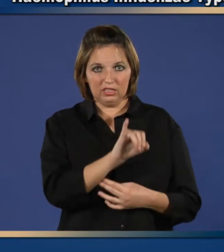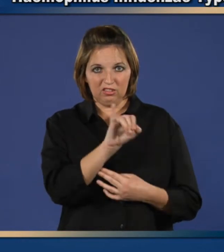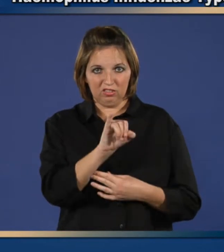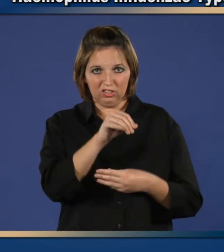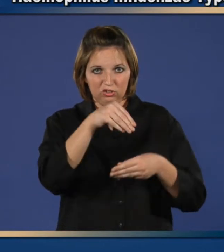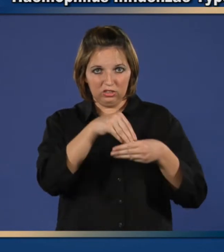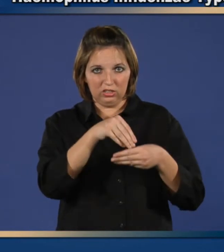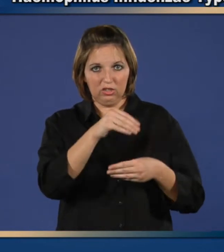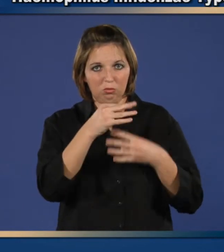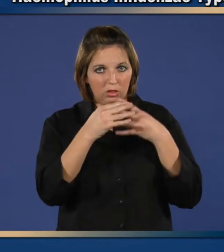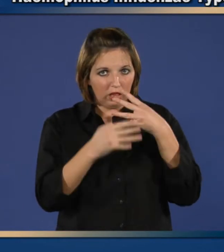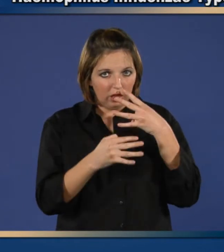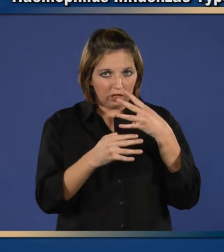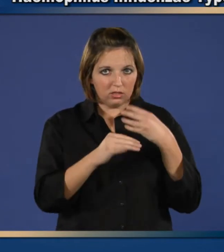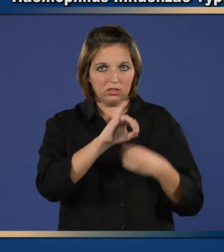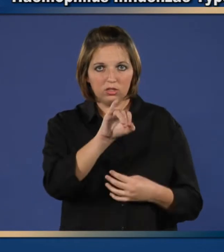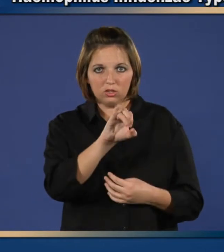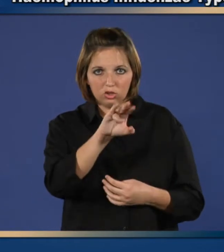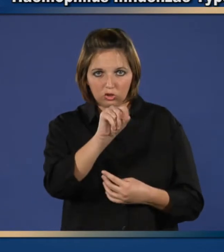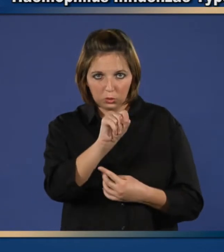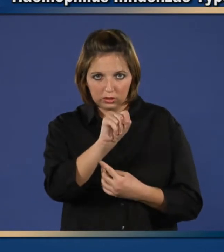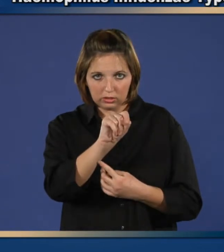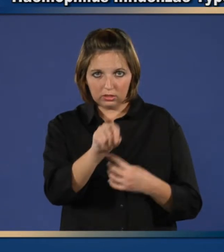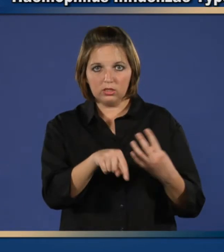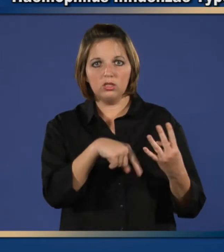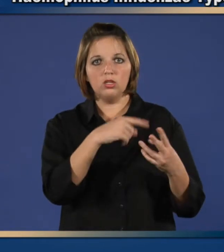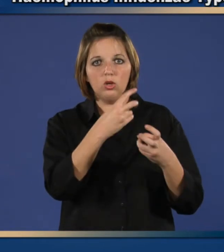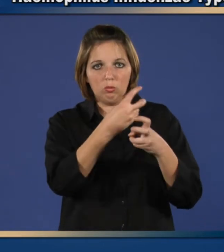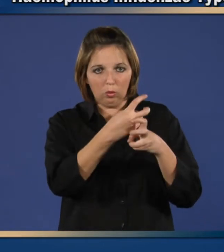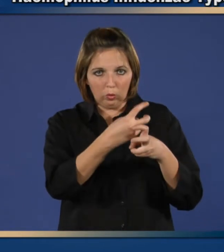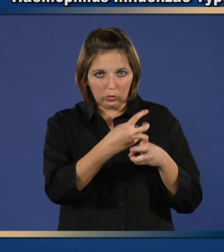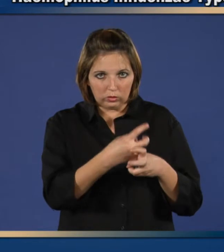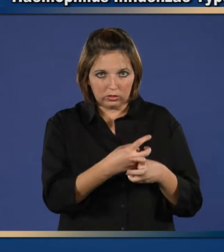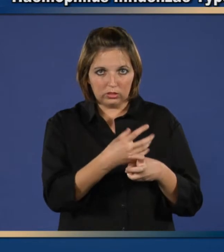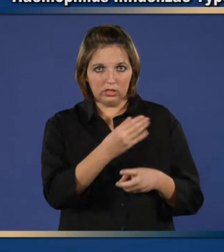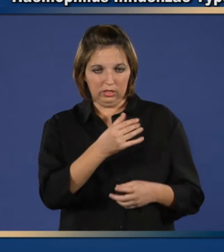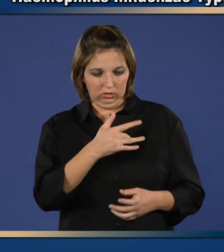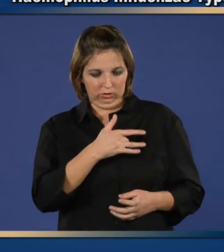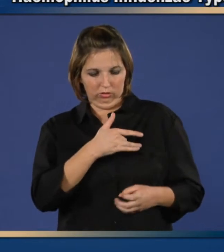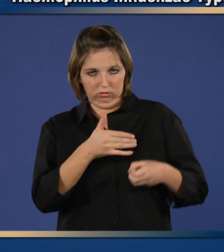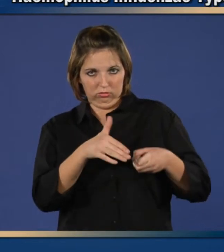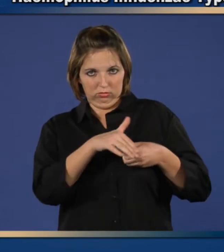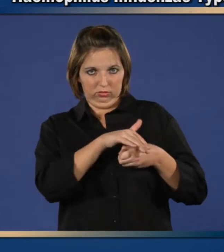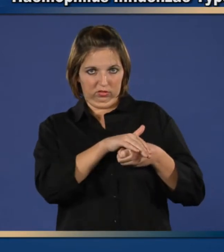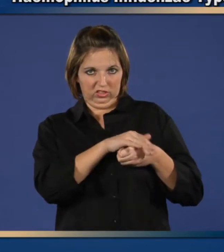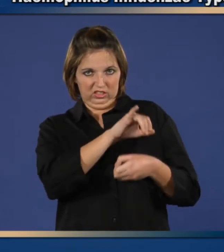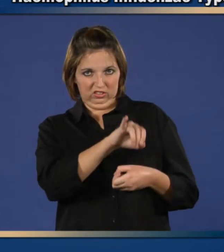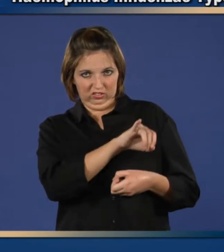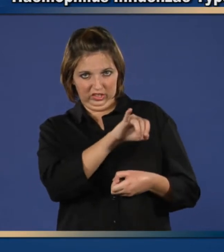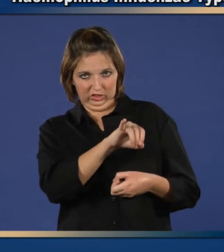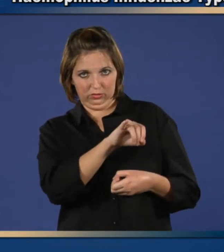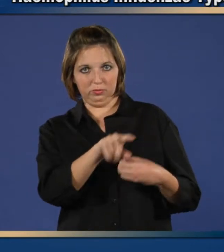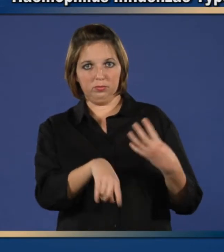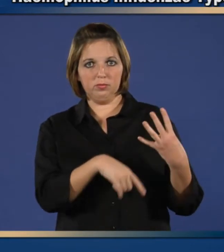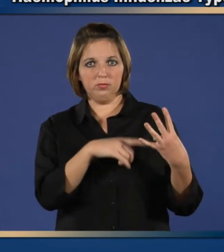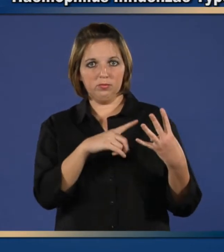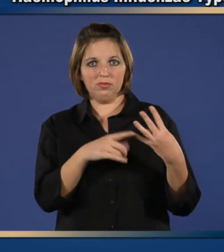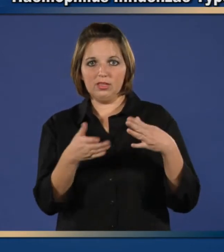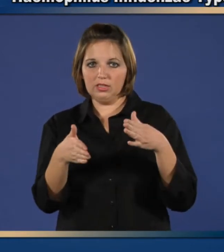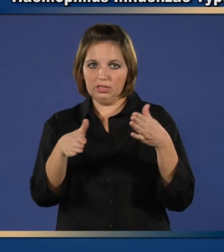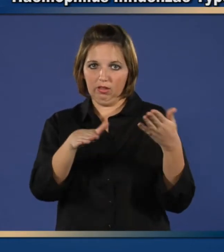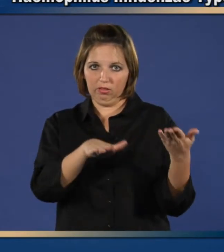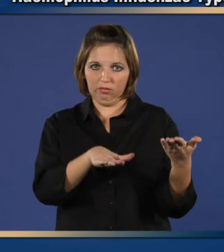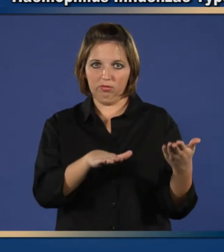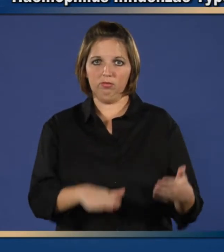infections of the blood, joints, bones, and coverings of the heart,